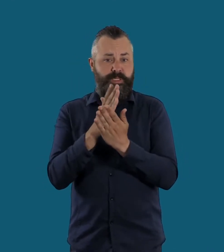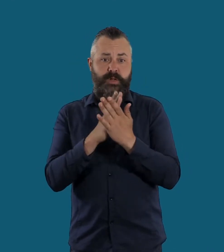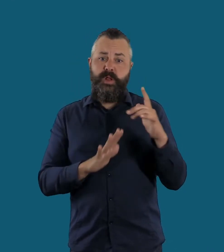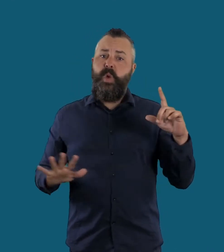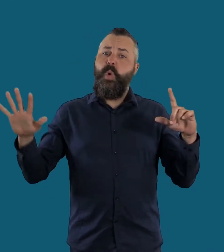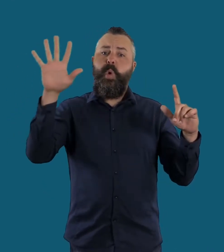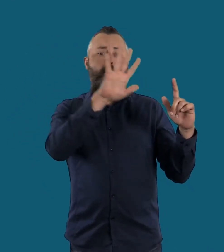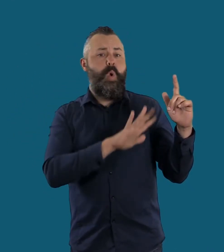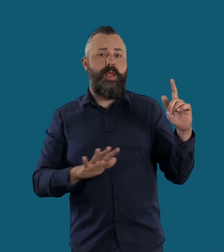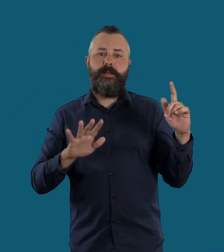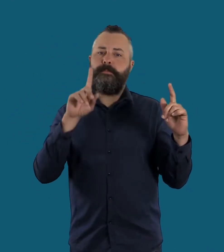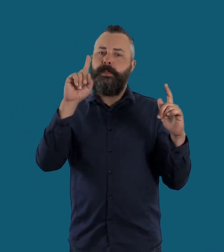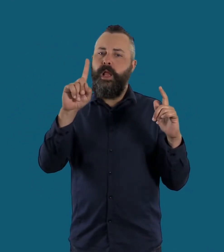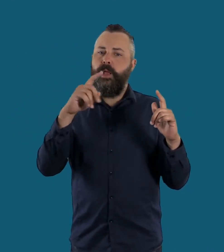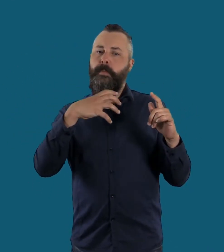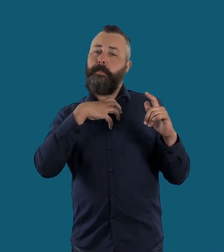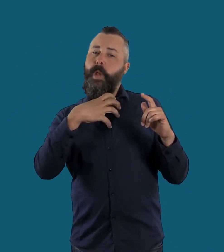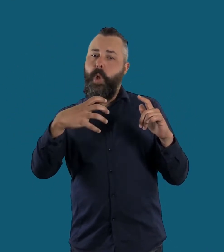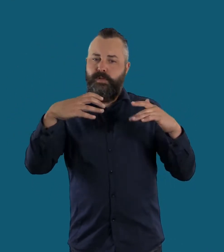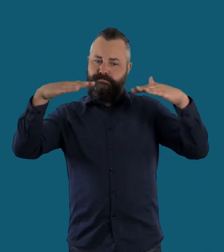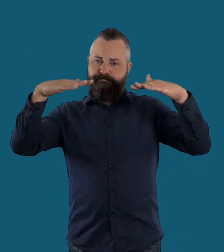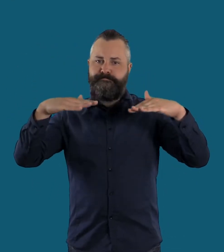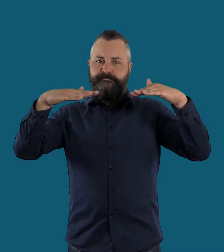The simple answer is every state and territory is at risk from bushfires.